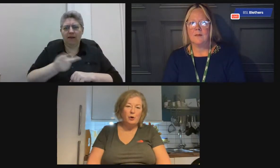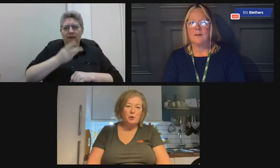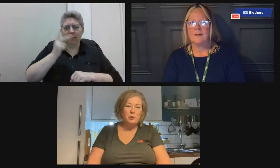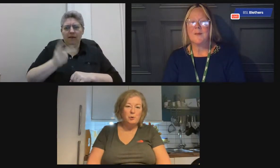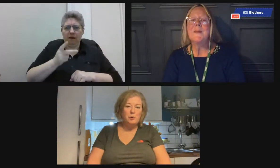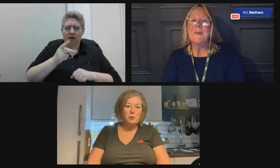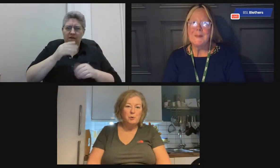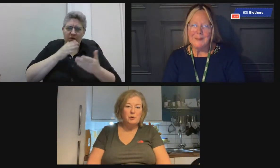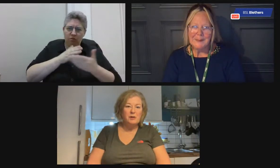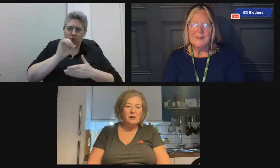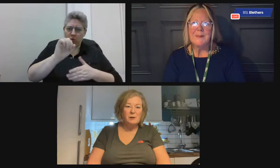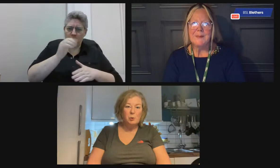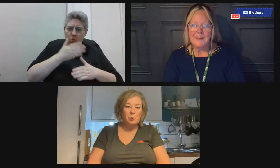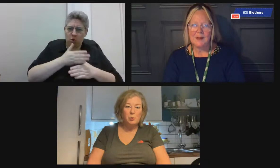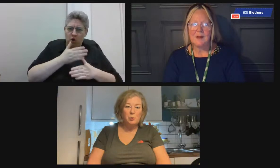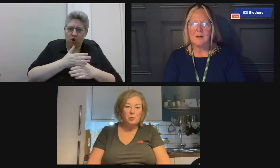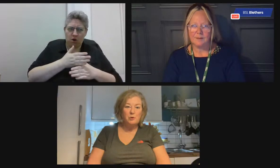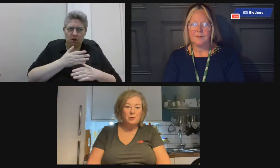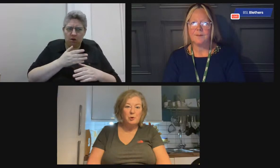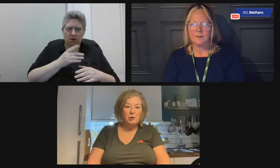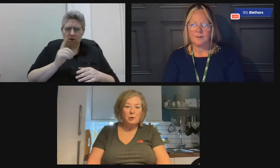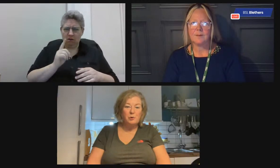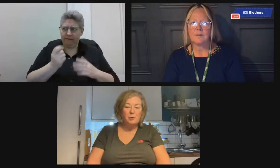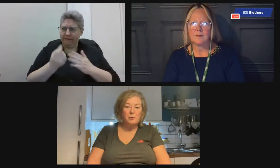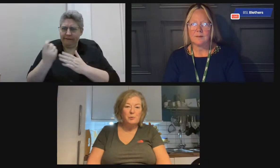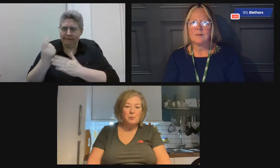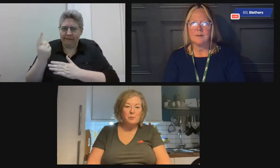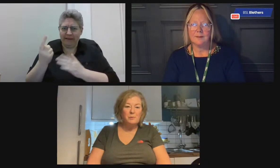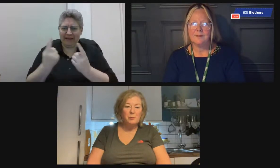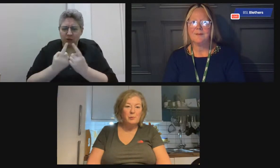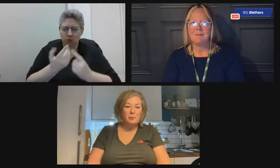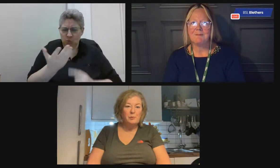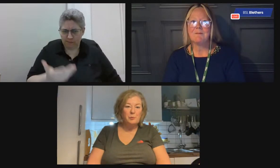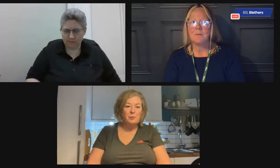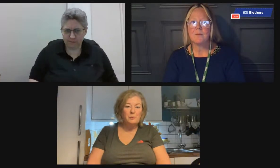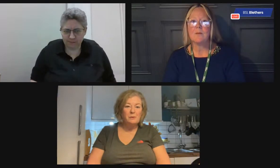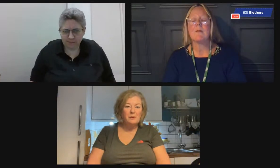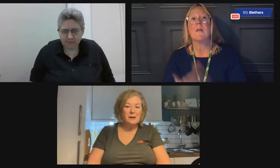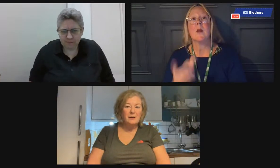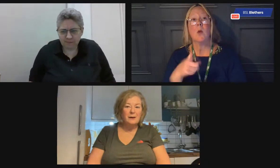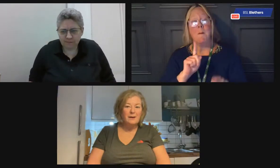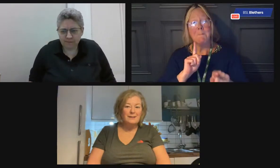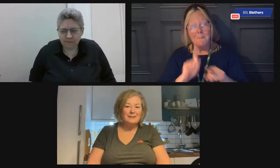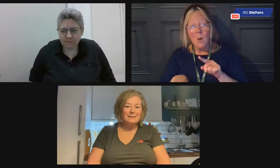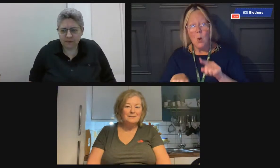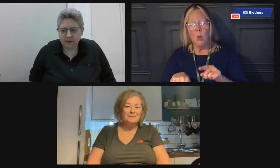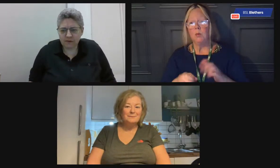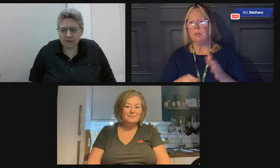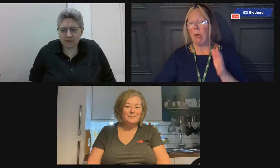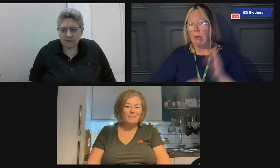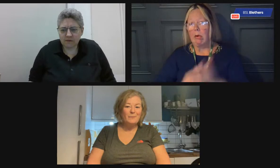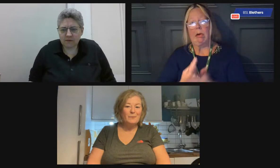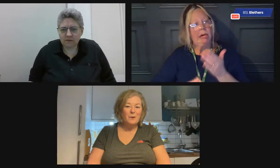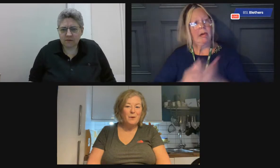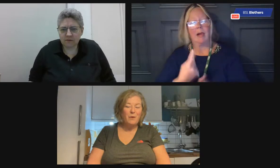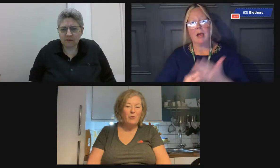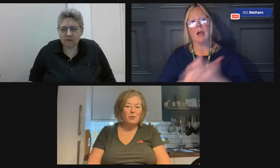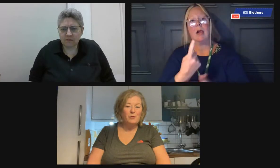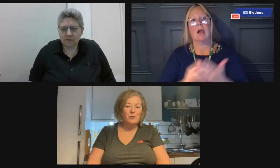you support? You know, do you have a kind of frequent service that you have to provide? What's the most frequent